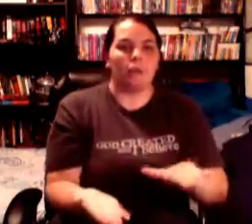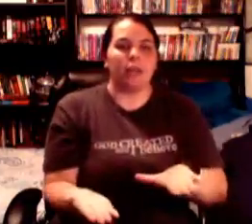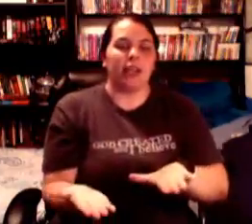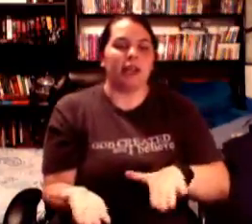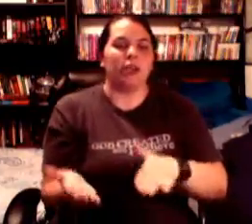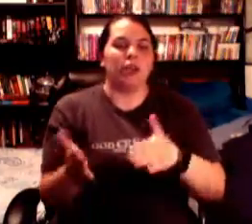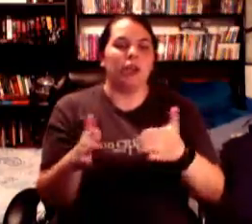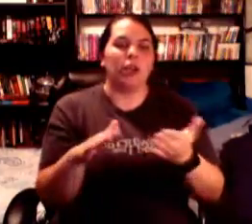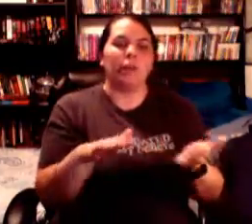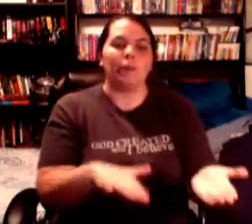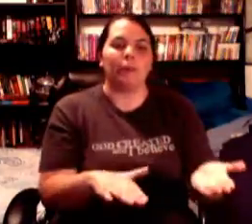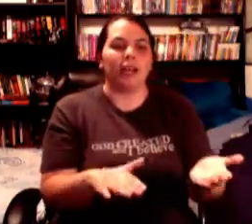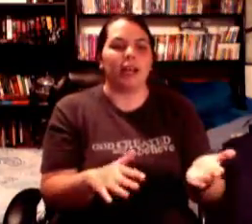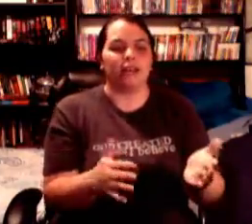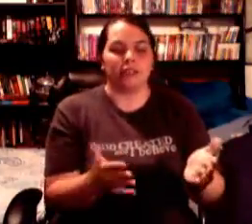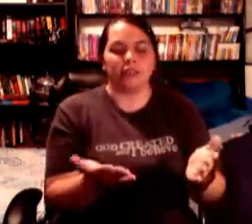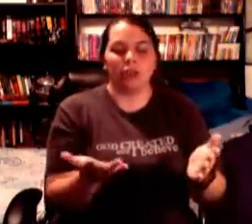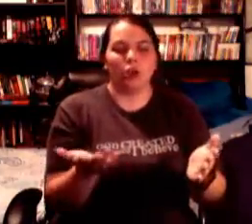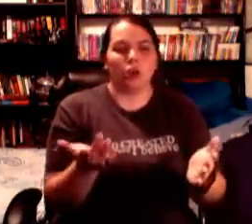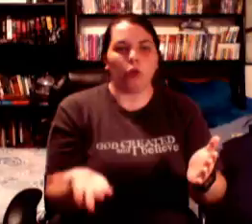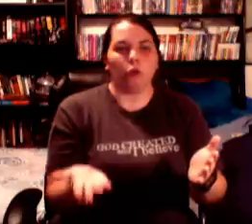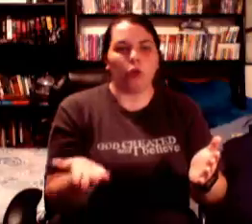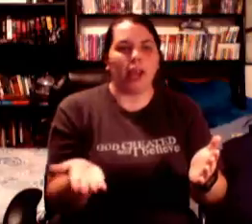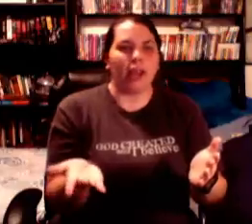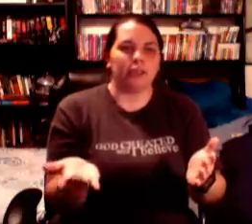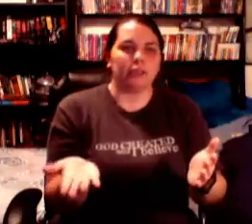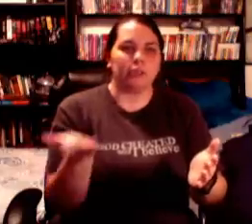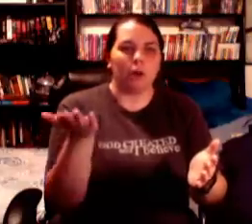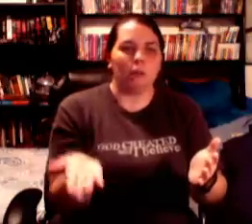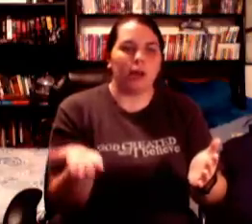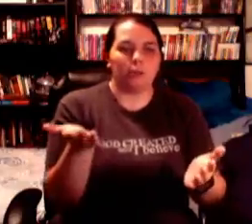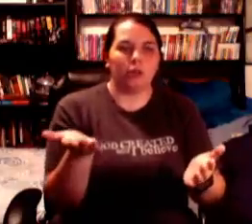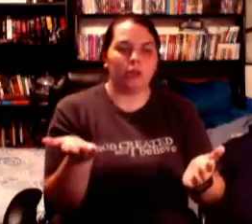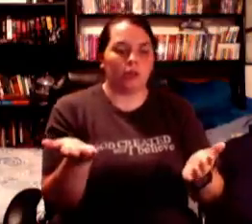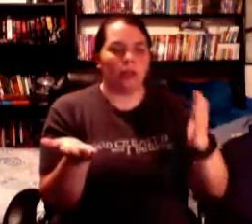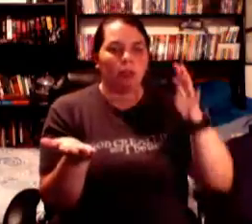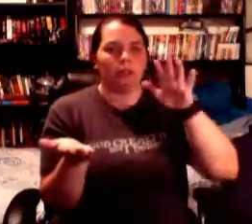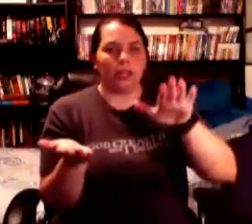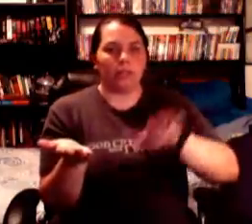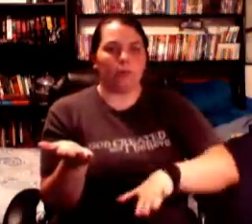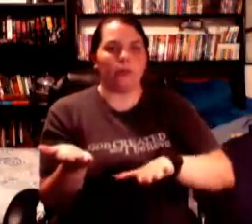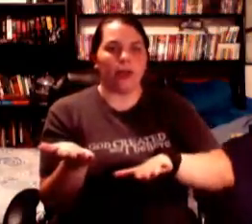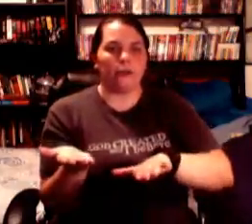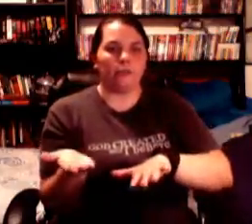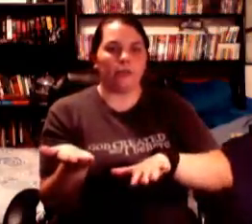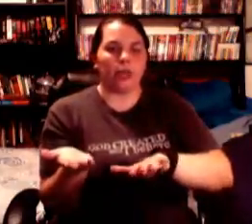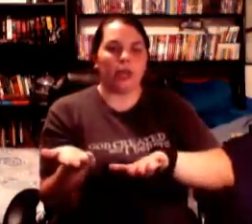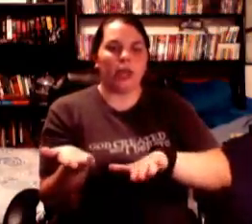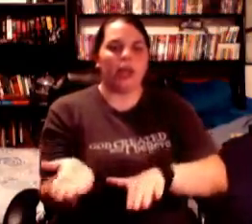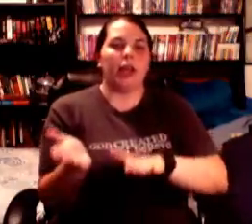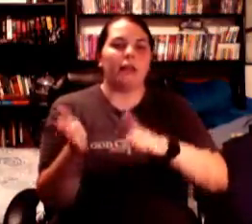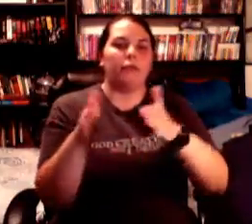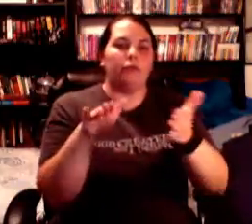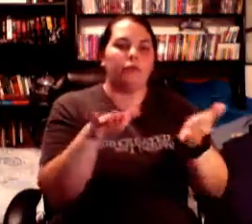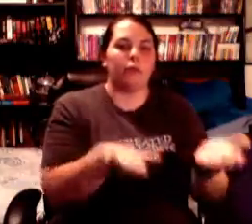the dead. And remember, dead is your right hand palm up, left hand palm down, and you flip